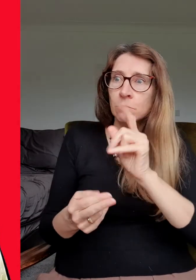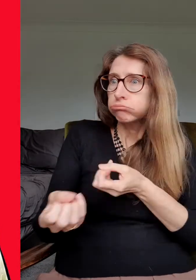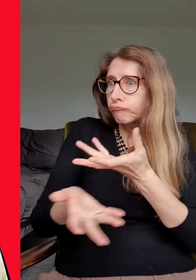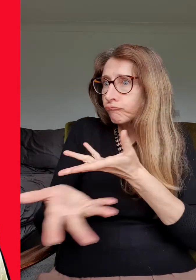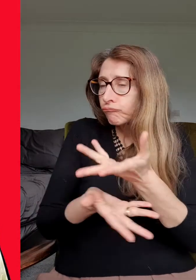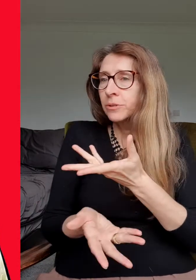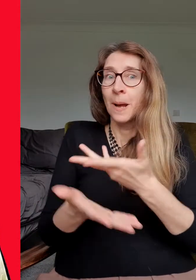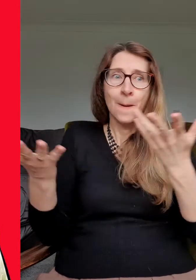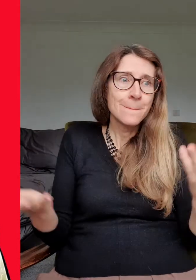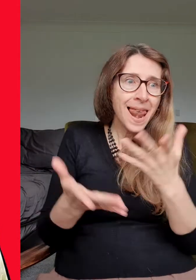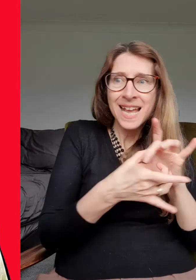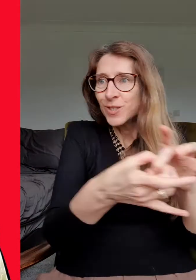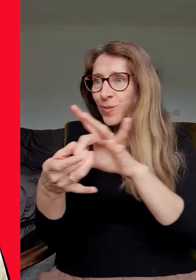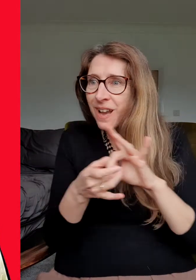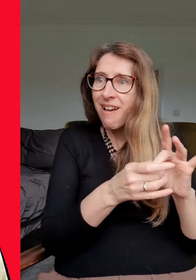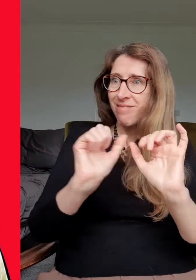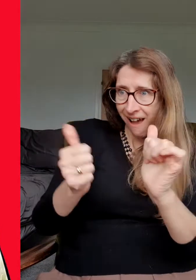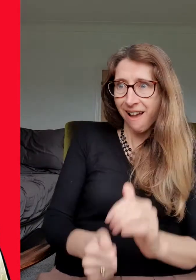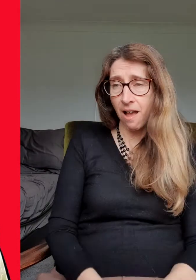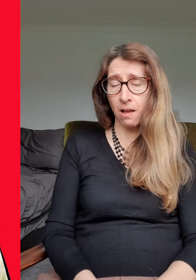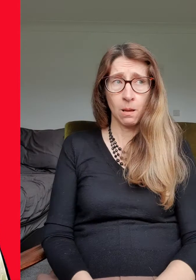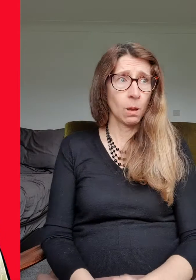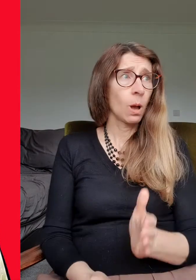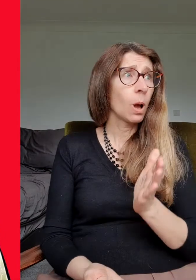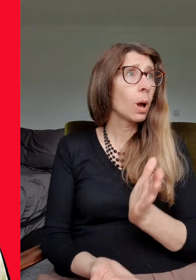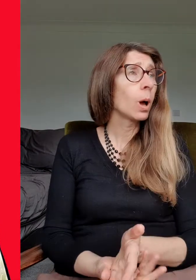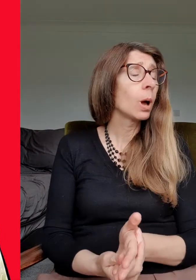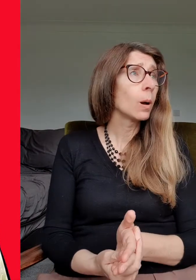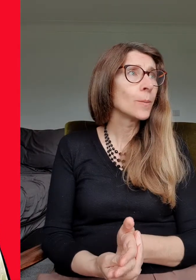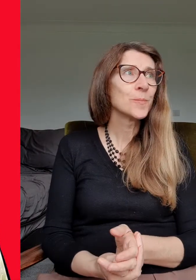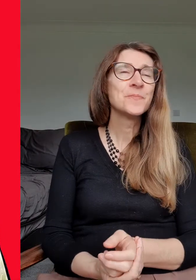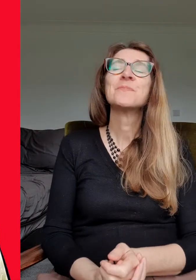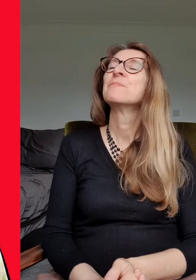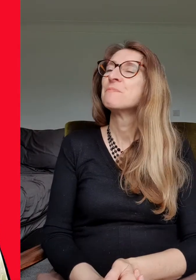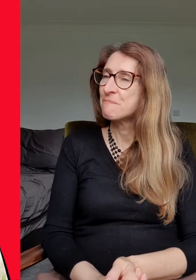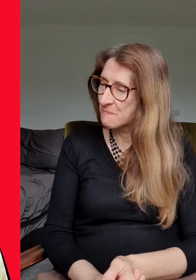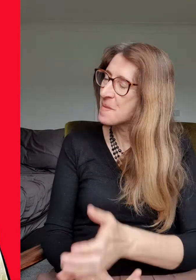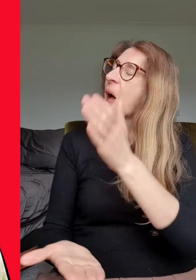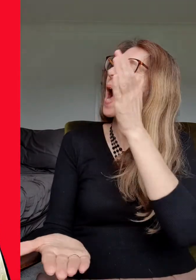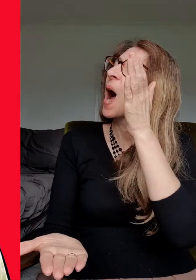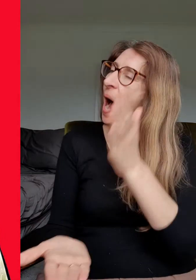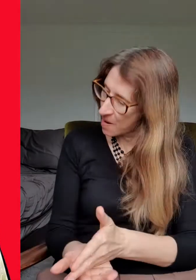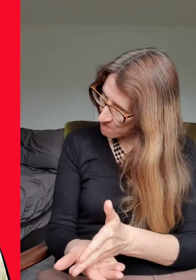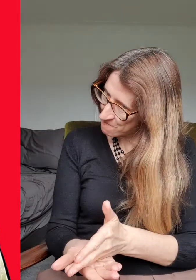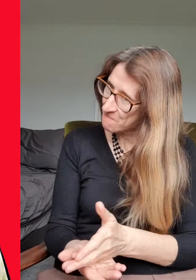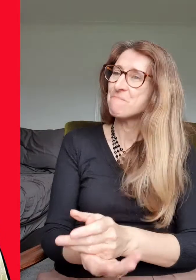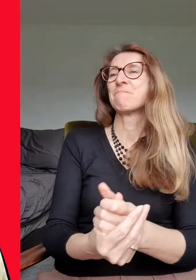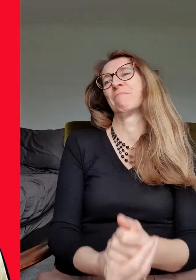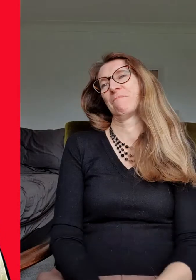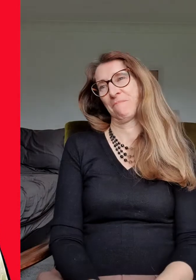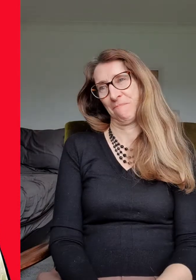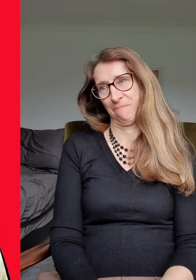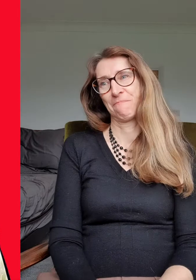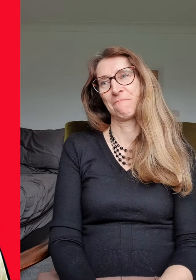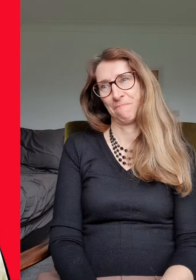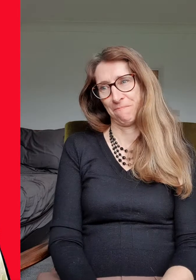you," said Grandpa. "Do you think so?" JoJo asked. "Absolutely,"